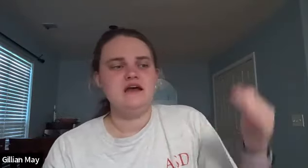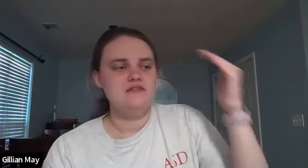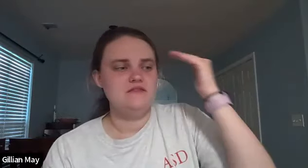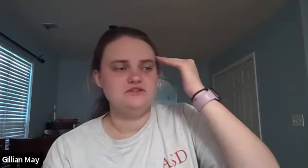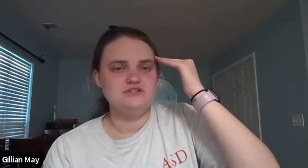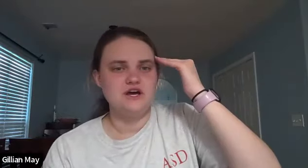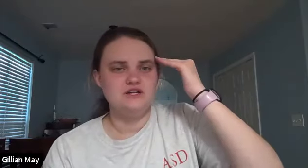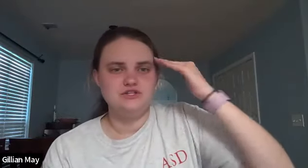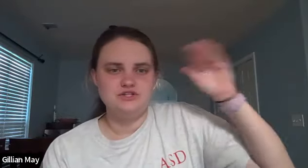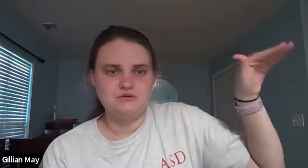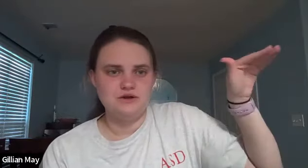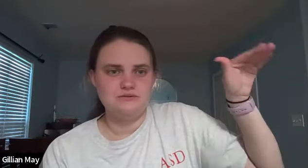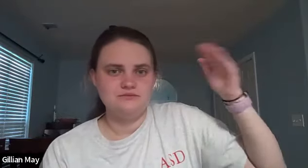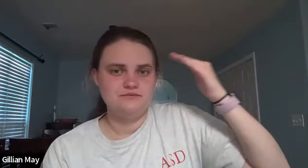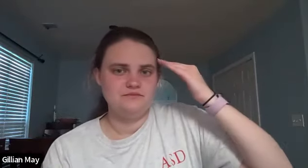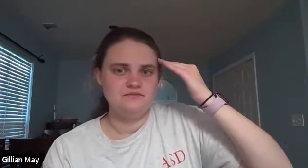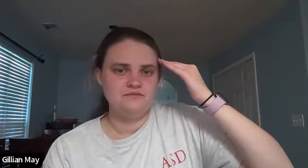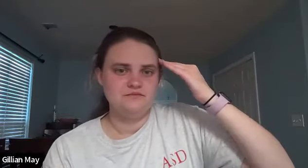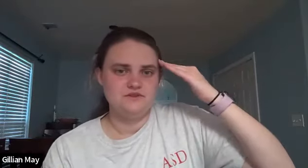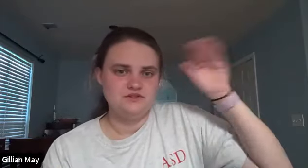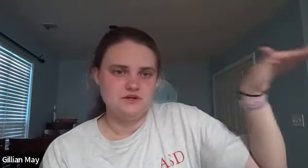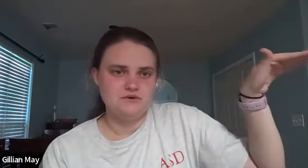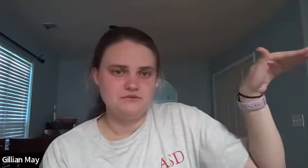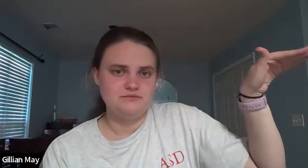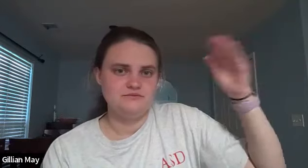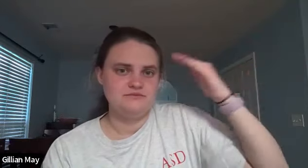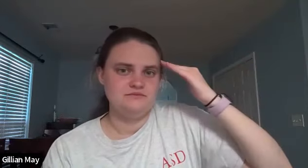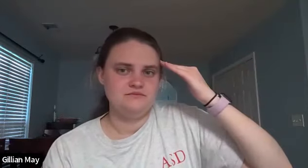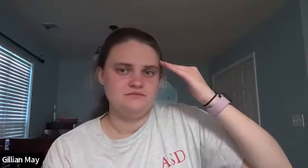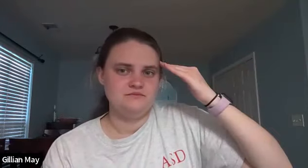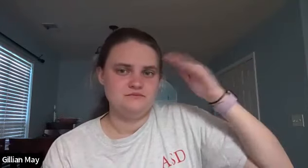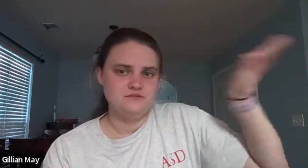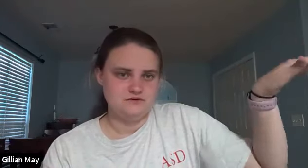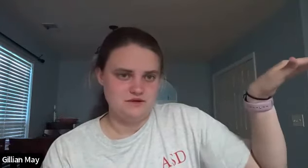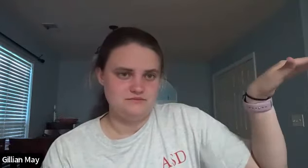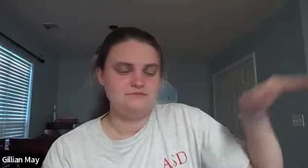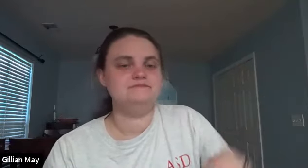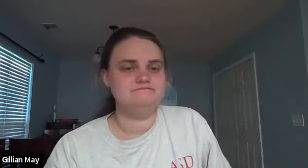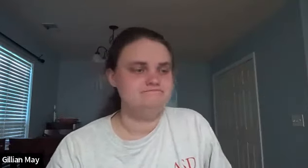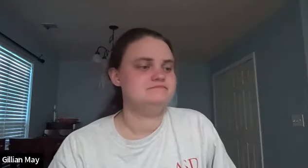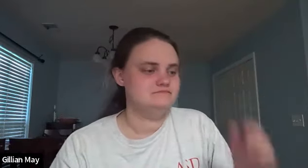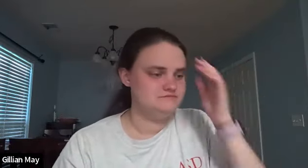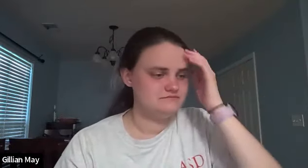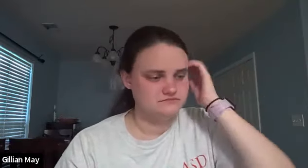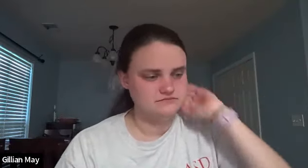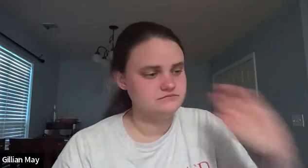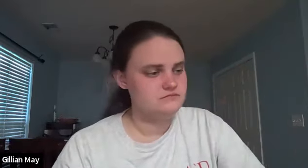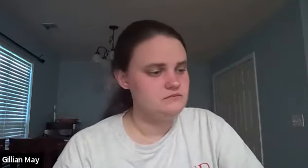And then there's the don't know. Don't know. Don't know.